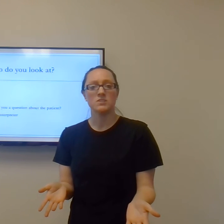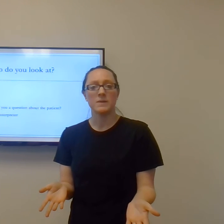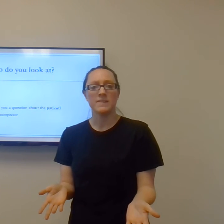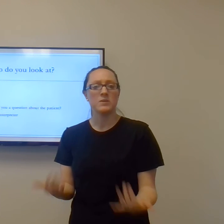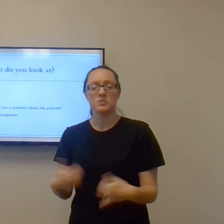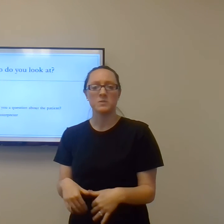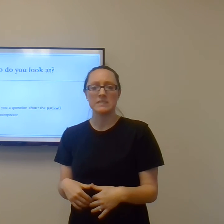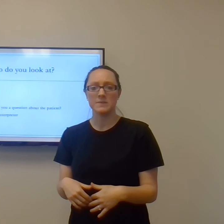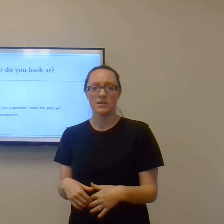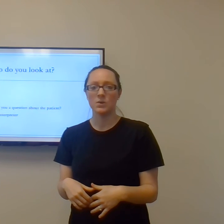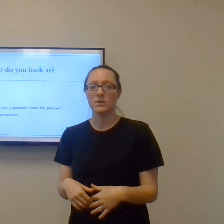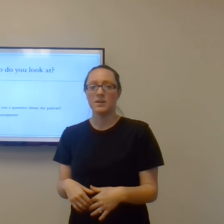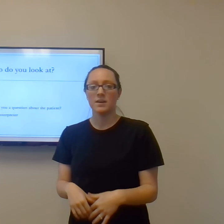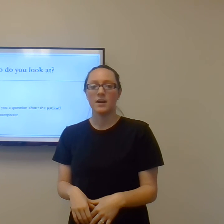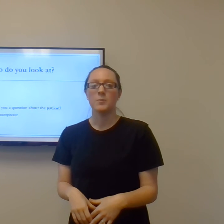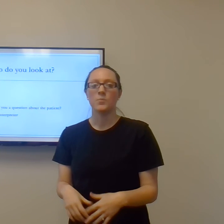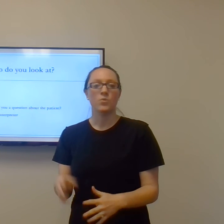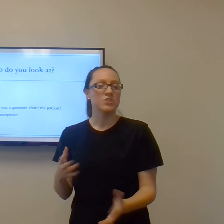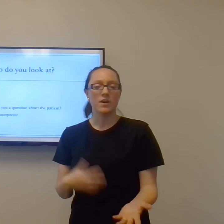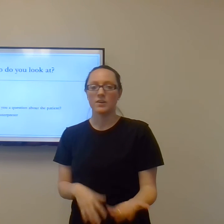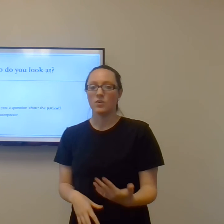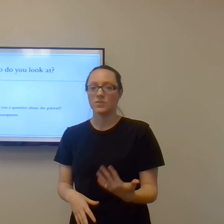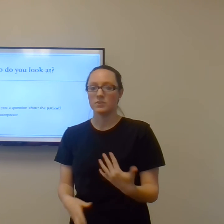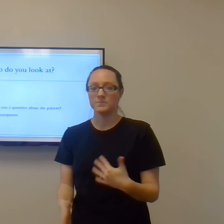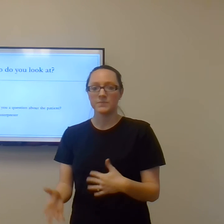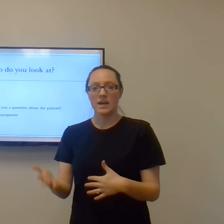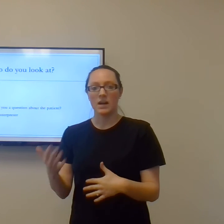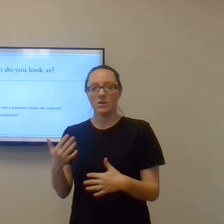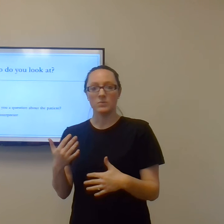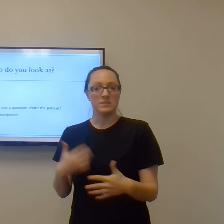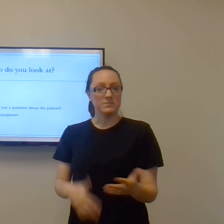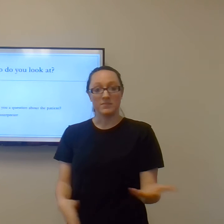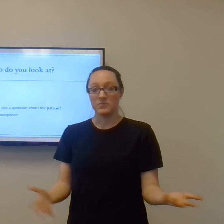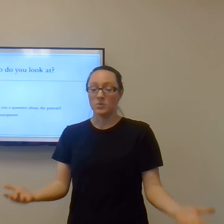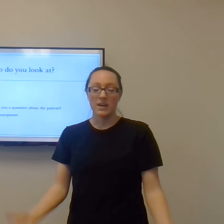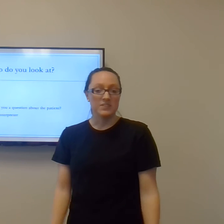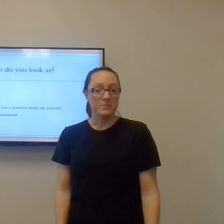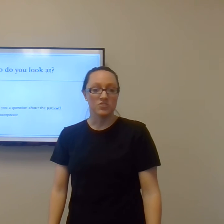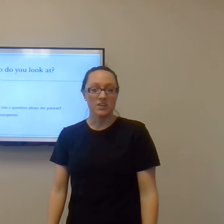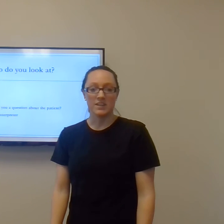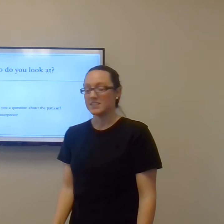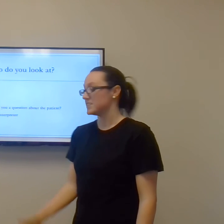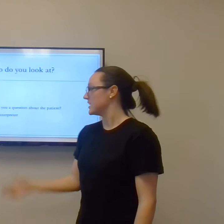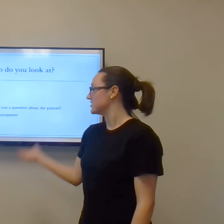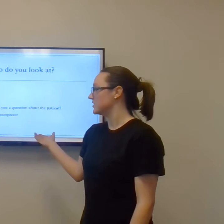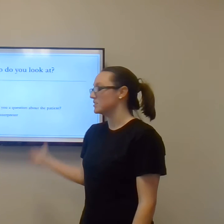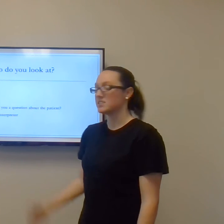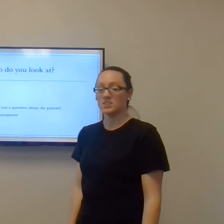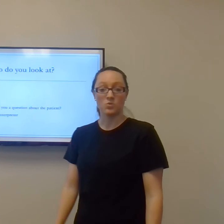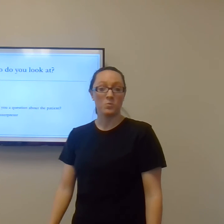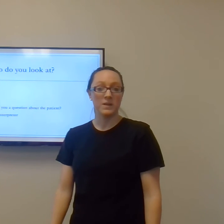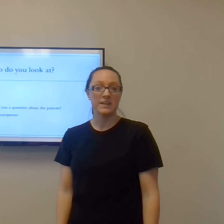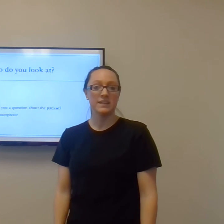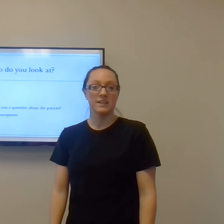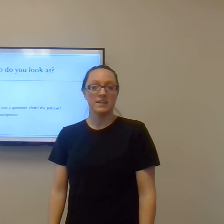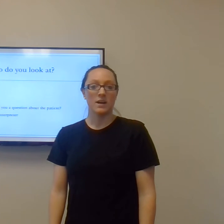about that, just please let me know. We'll talk it over. If you want, I'll demonstrate. As it says on here, it says role play.